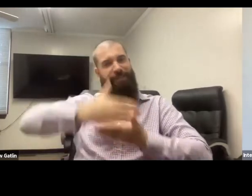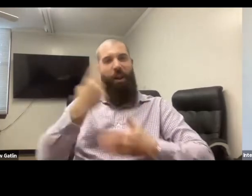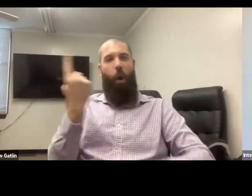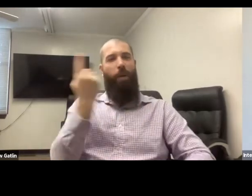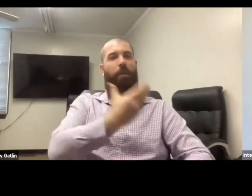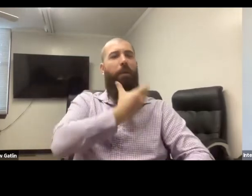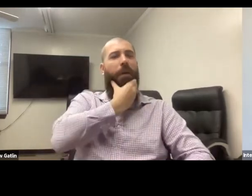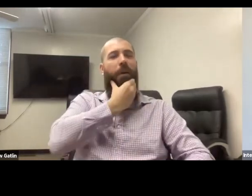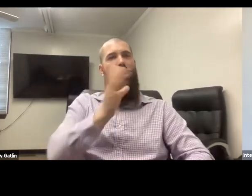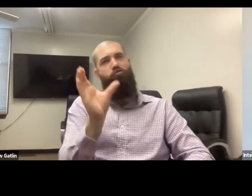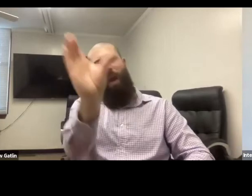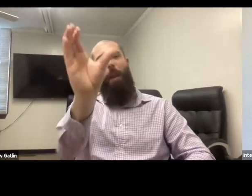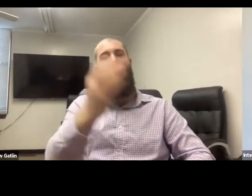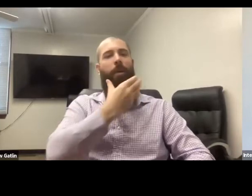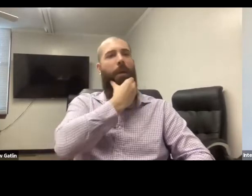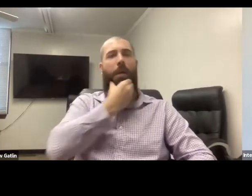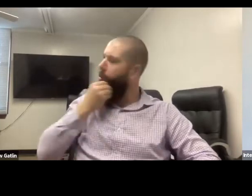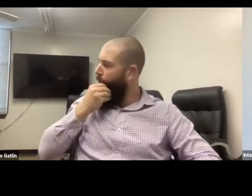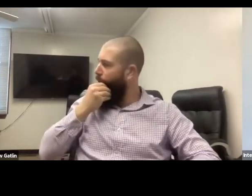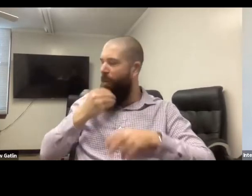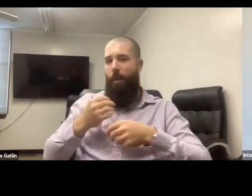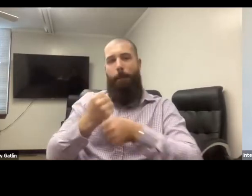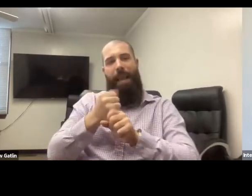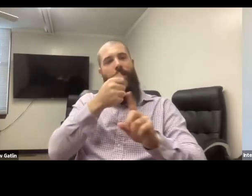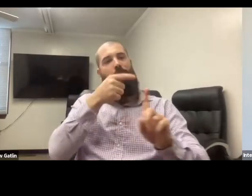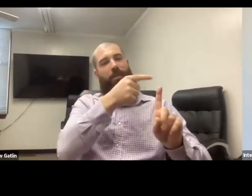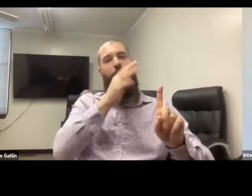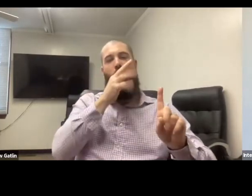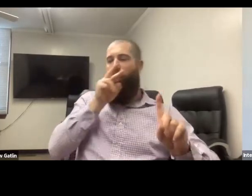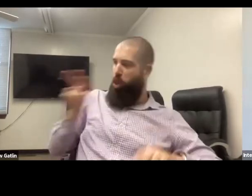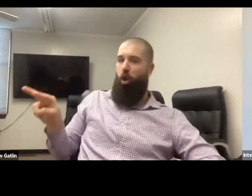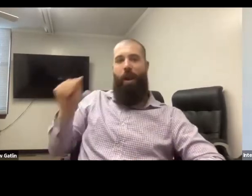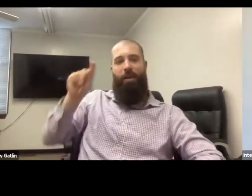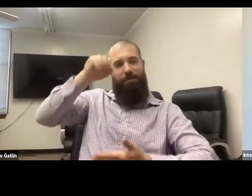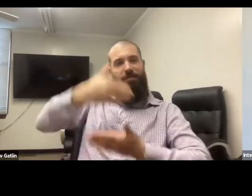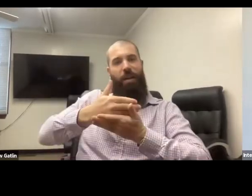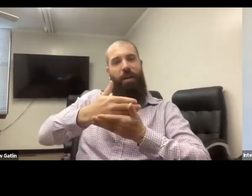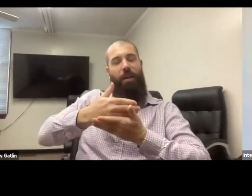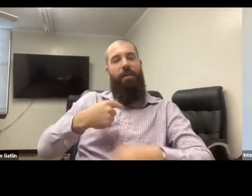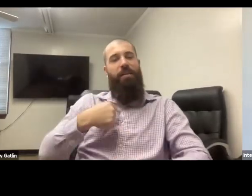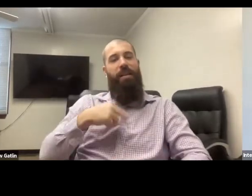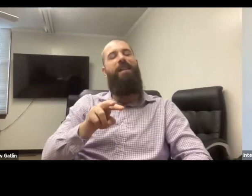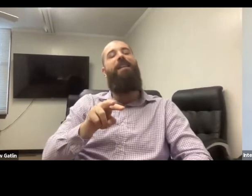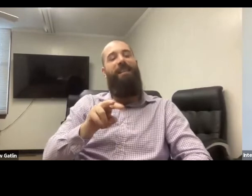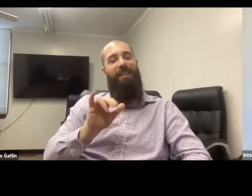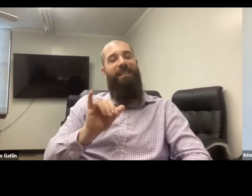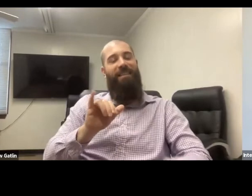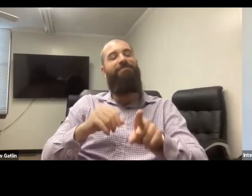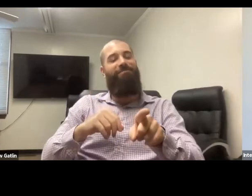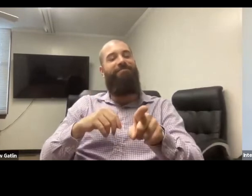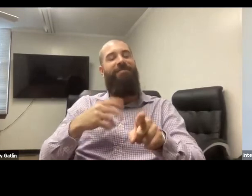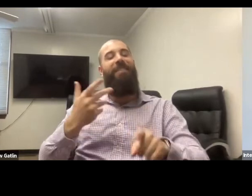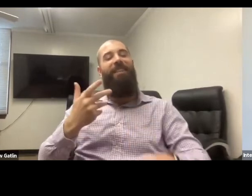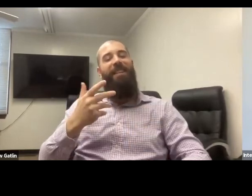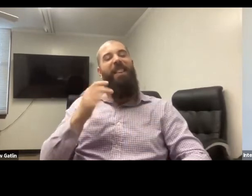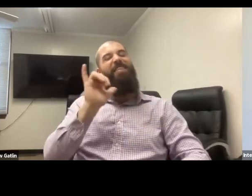I was a little confused. My son always grabs my chin and makes me look at him when I'm talking.